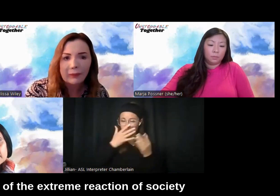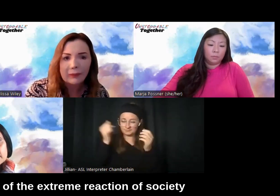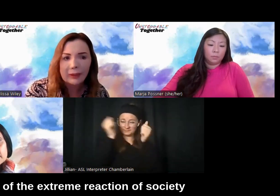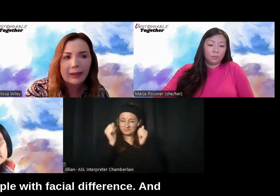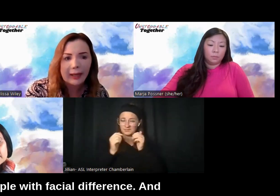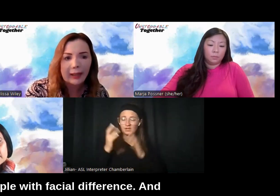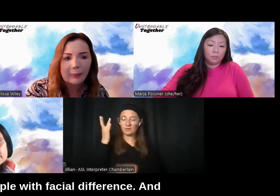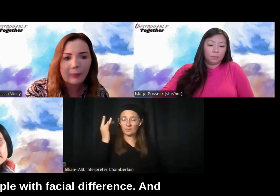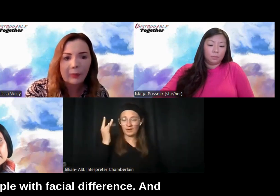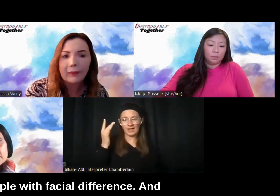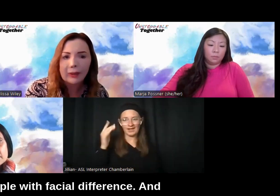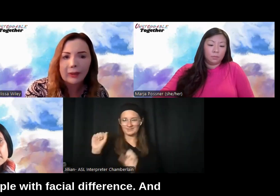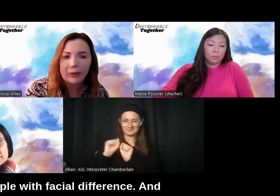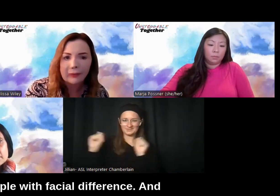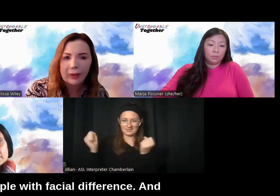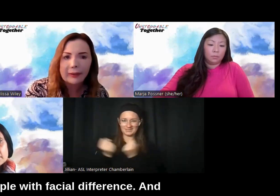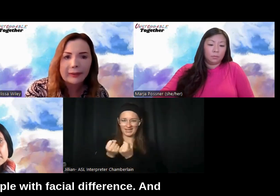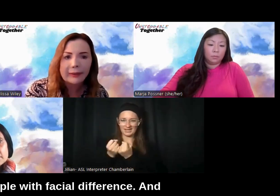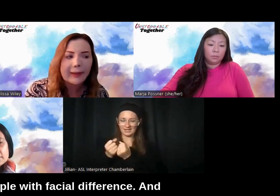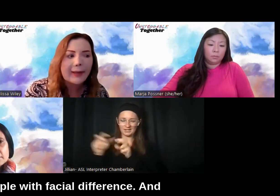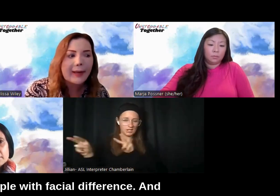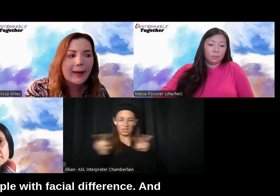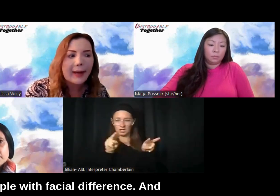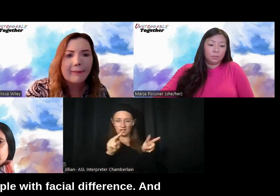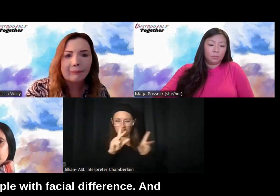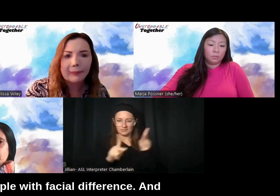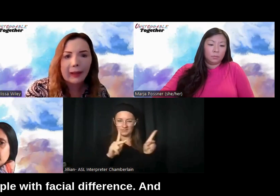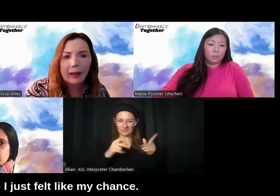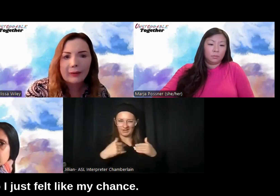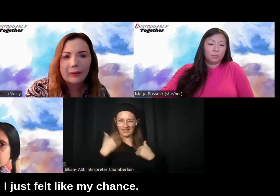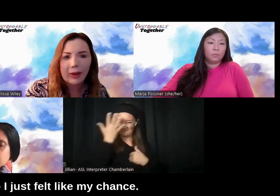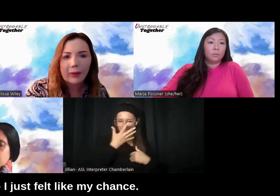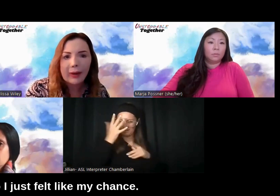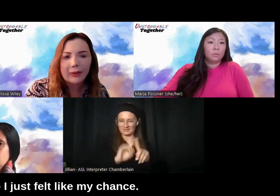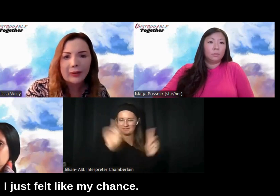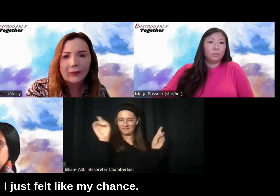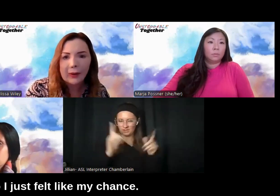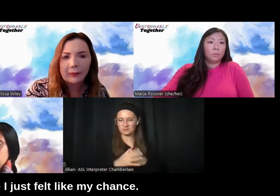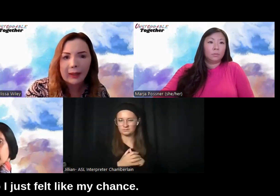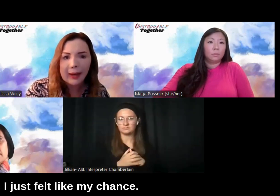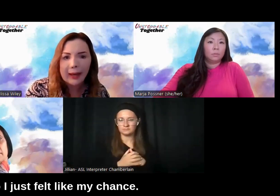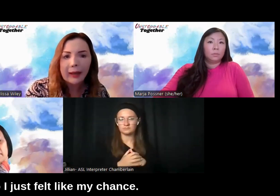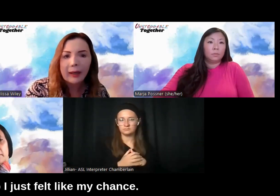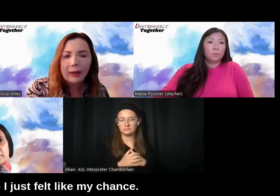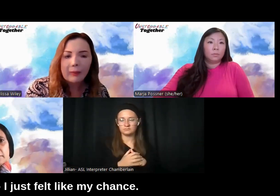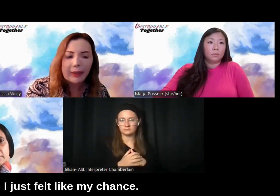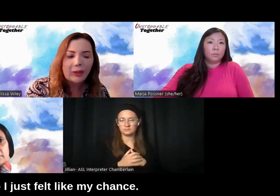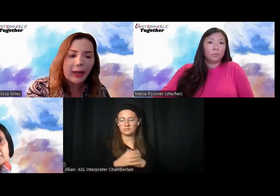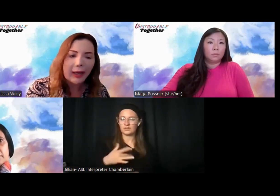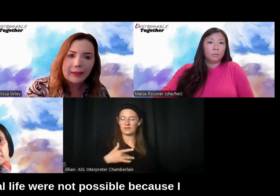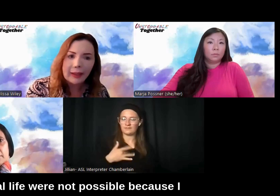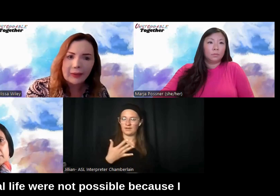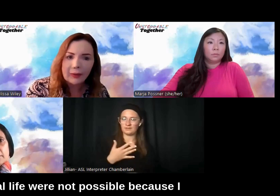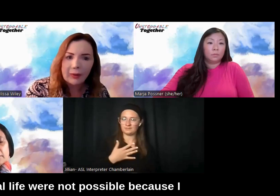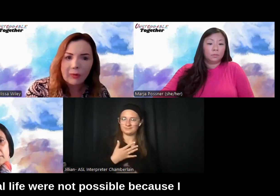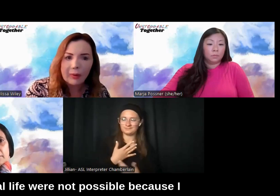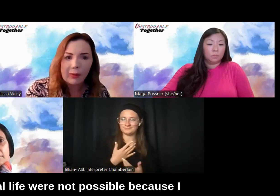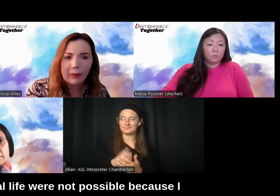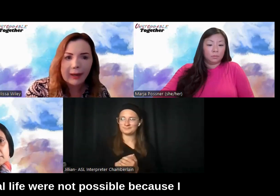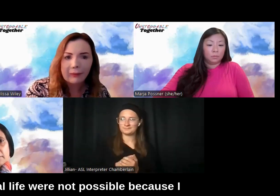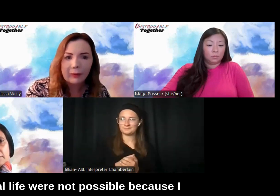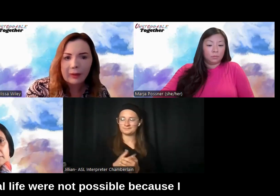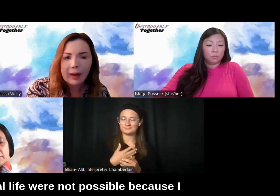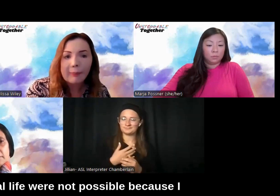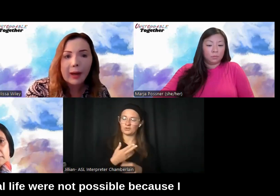reaction of society to people with facial difference. And so I just felt like my chances for a